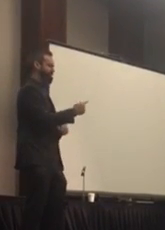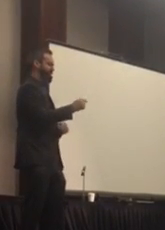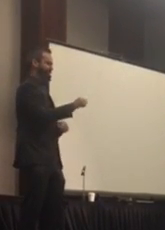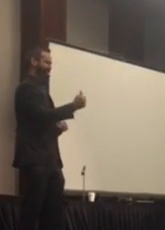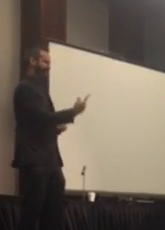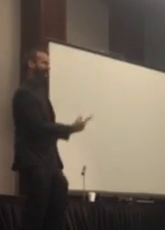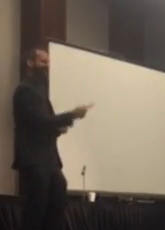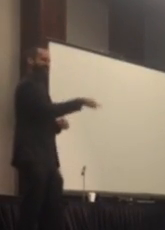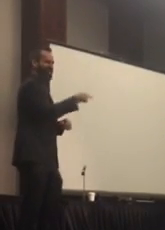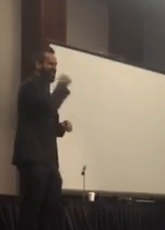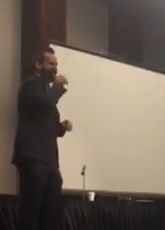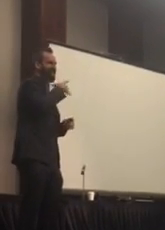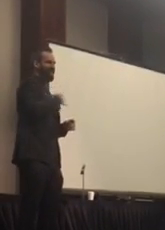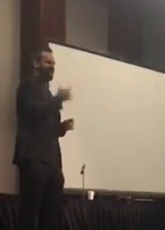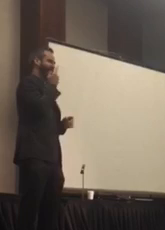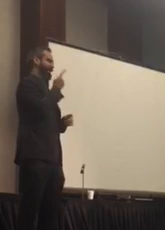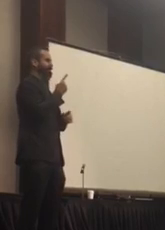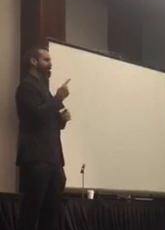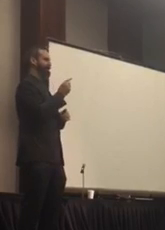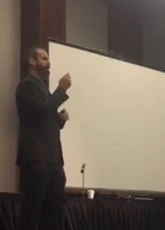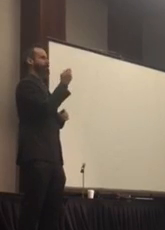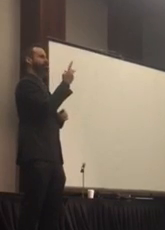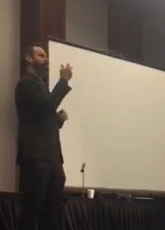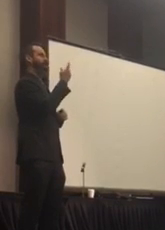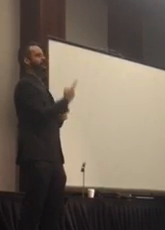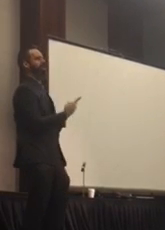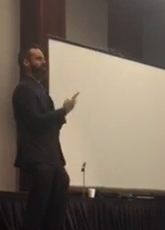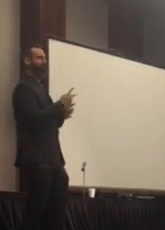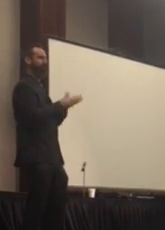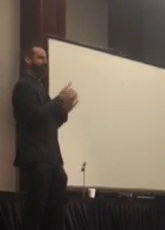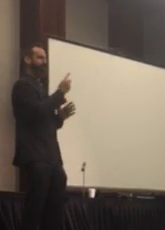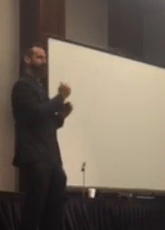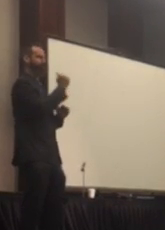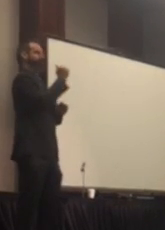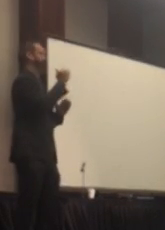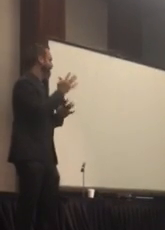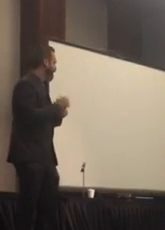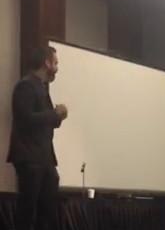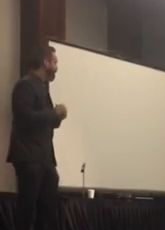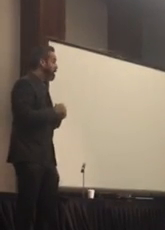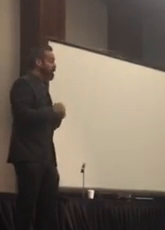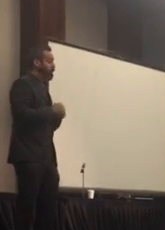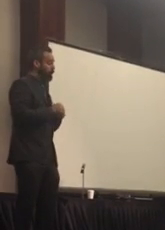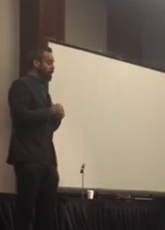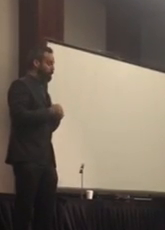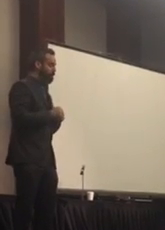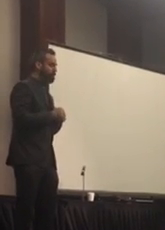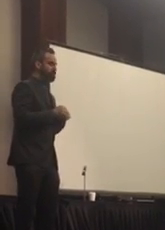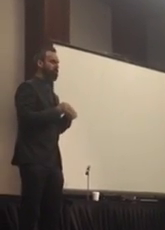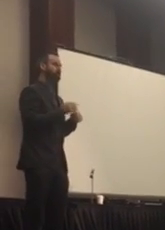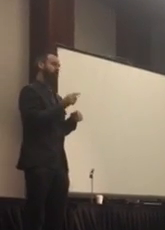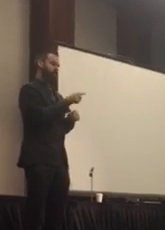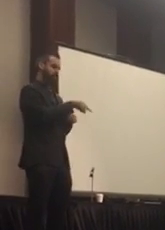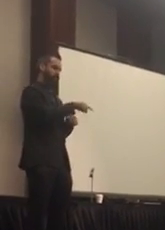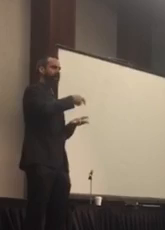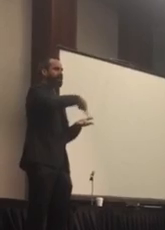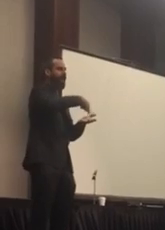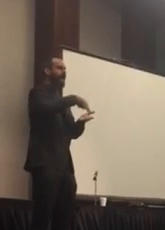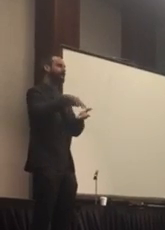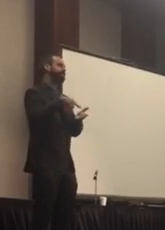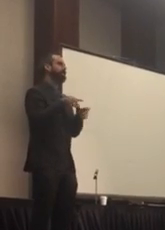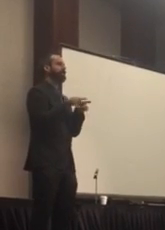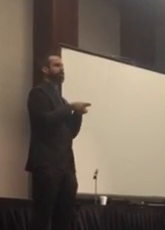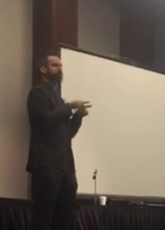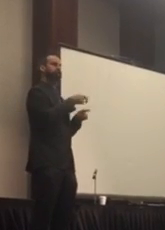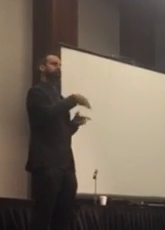the kids like to say to make themselves sound a little older. We were in the car one day. Our girls are dancers, both of them, and they were dancing in the same